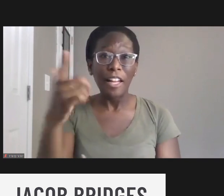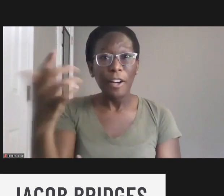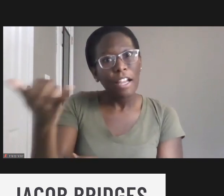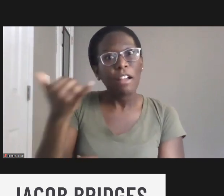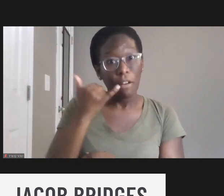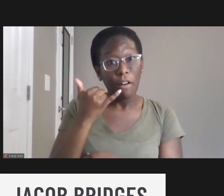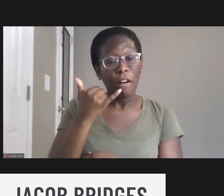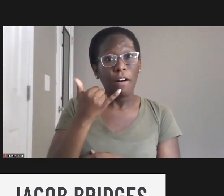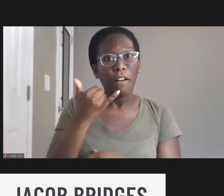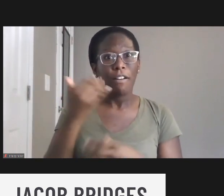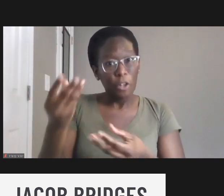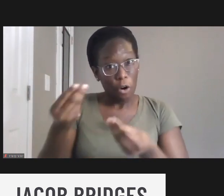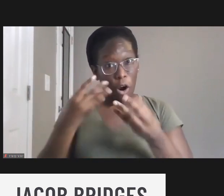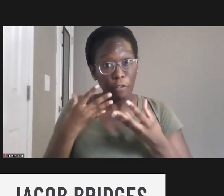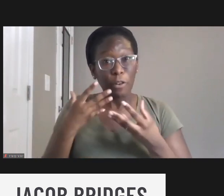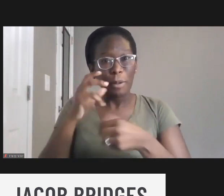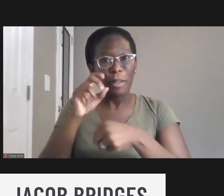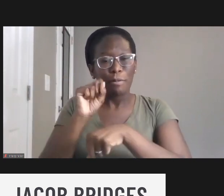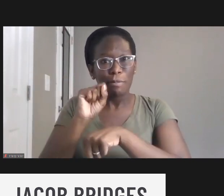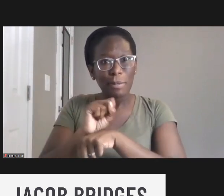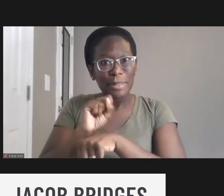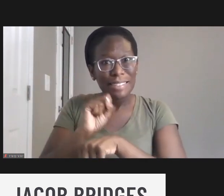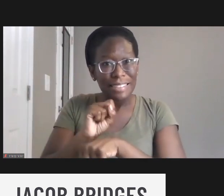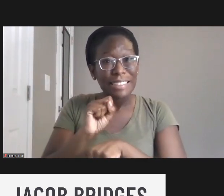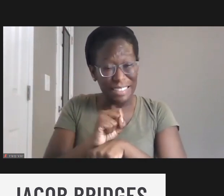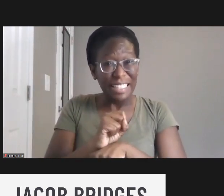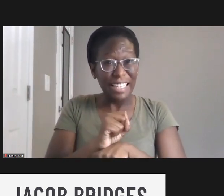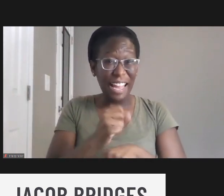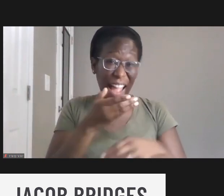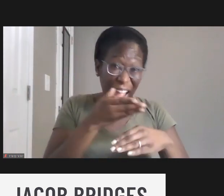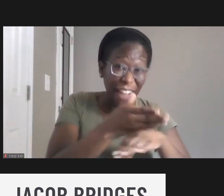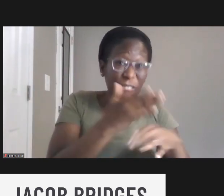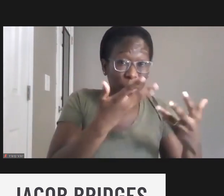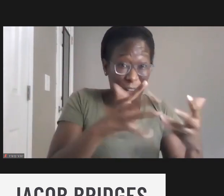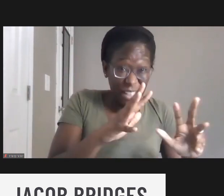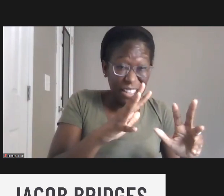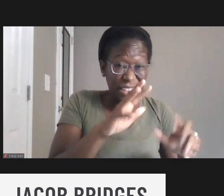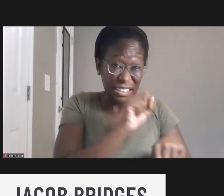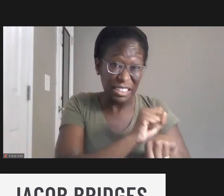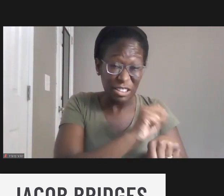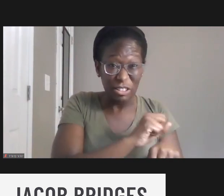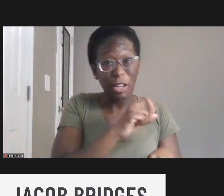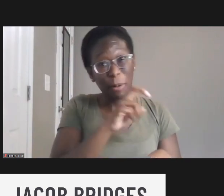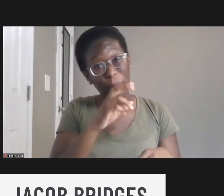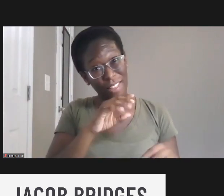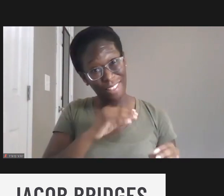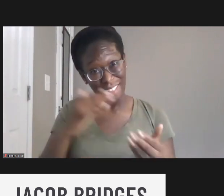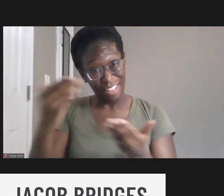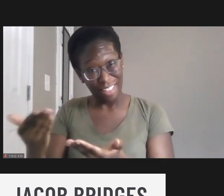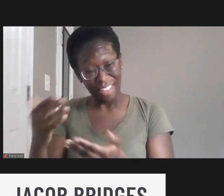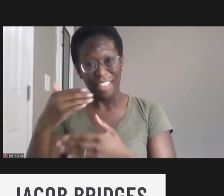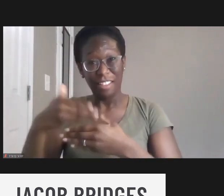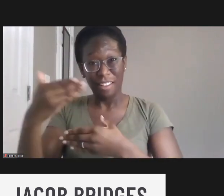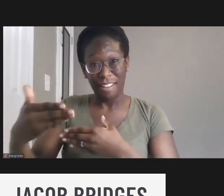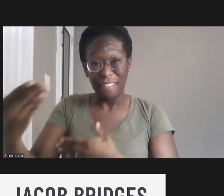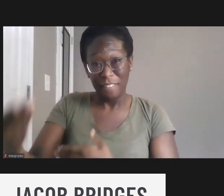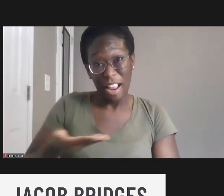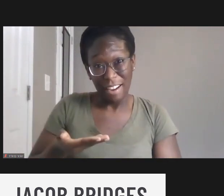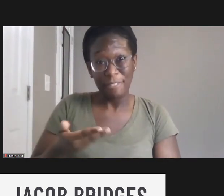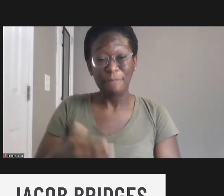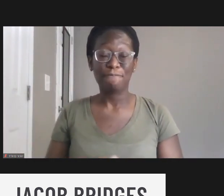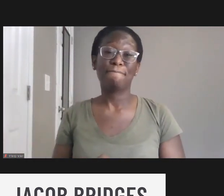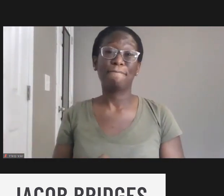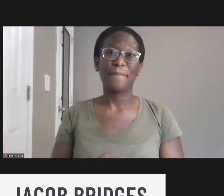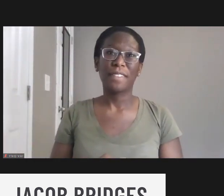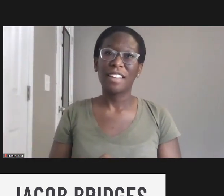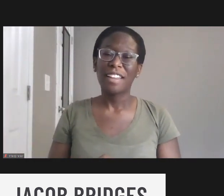in September. The Alliance of Disabilities Act showed me my passion. It reminded me the